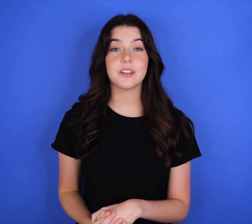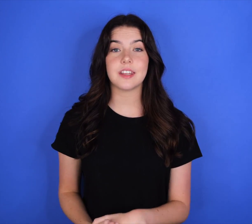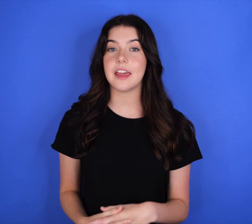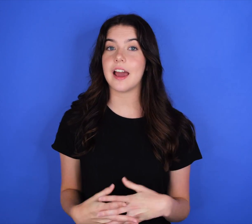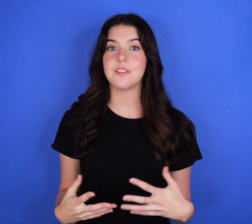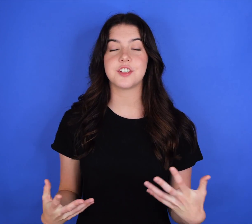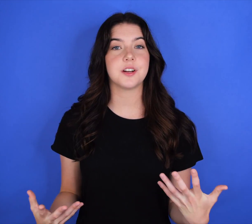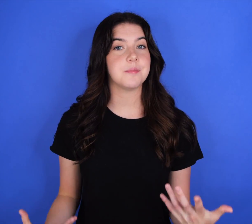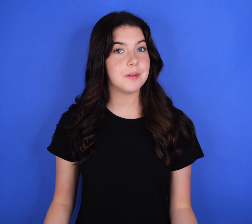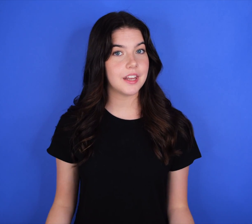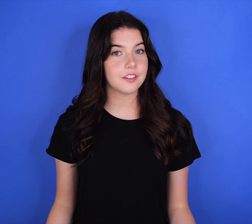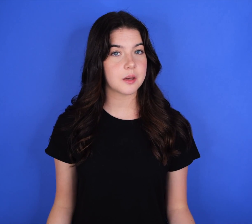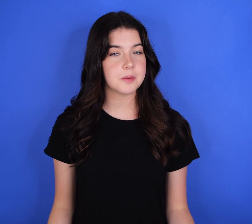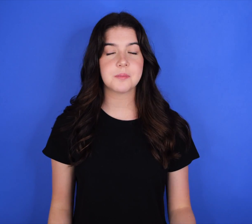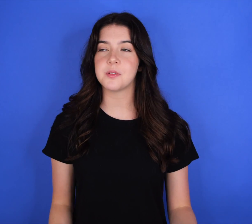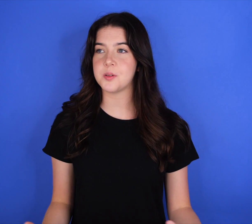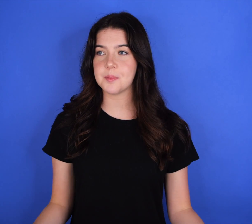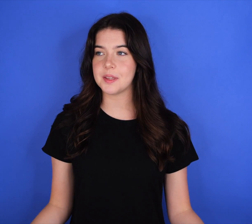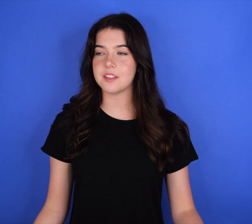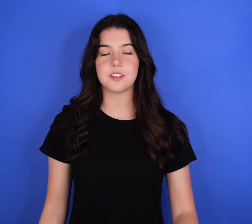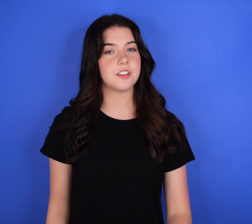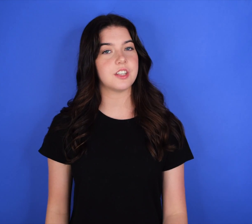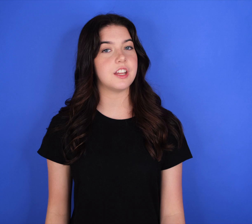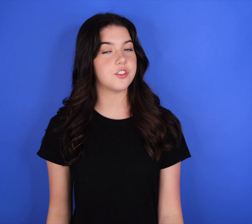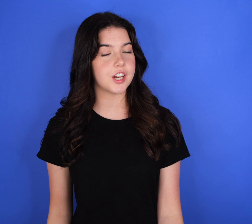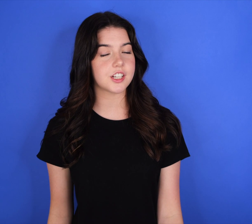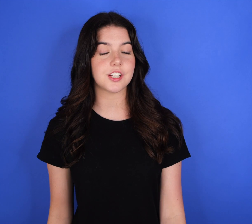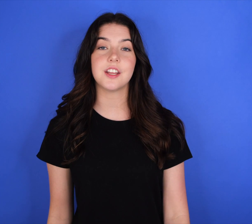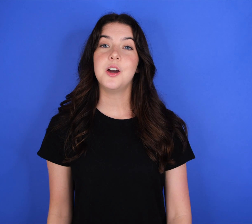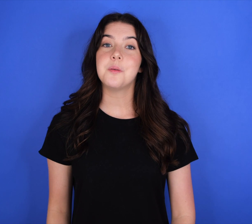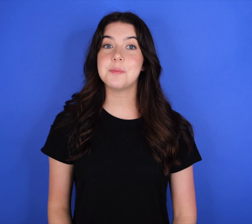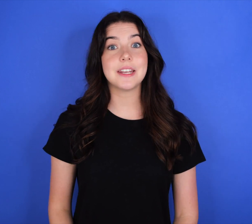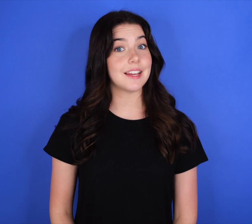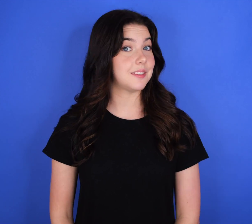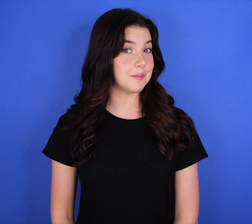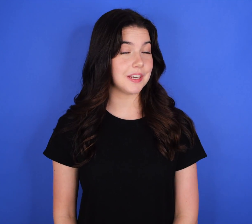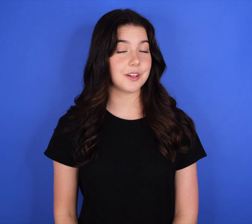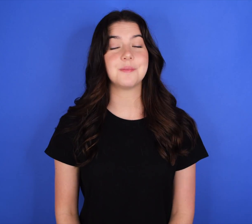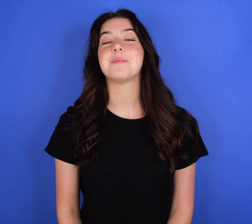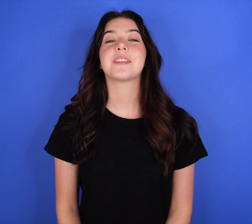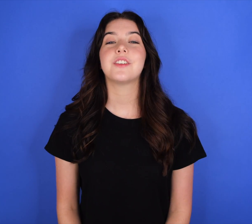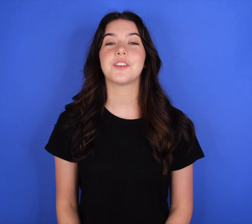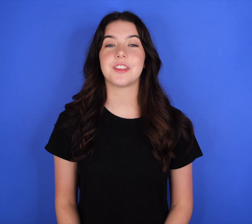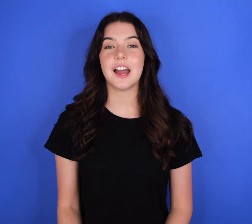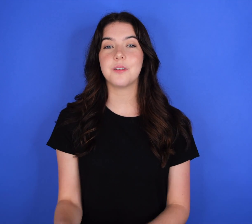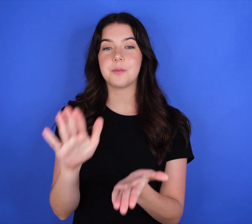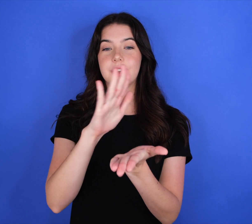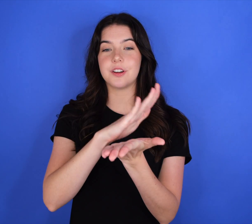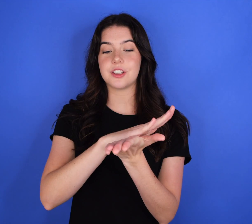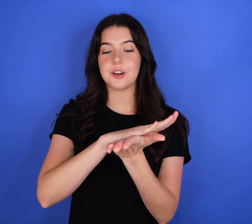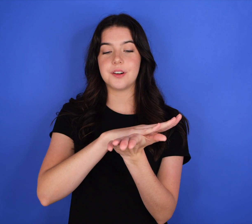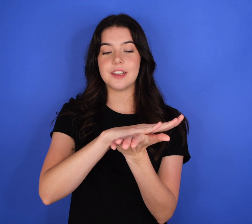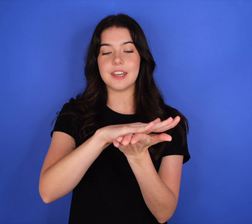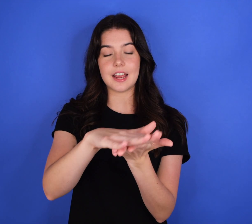say after meeting someone, presumably since this is an introduction, would be nice to meet you. So for that, we're going to go